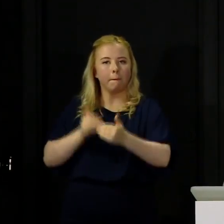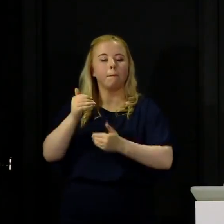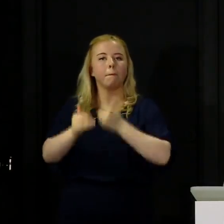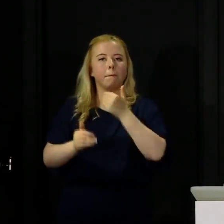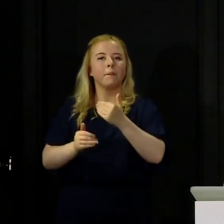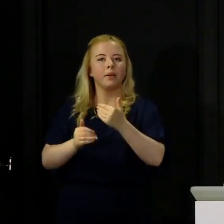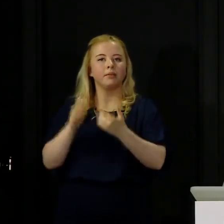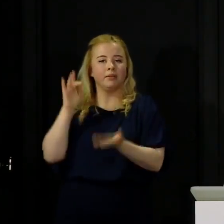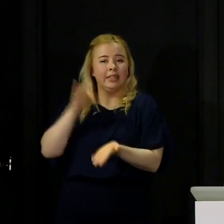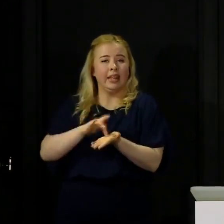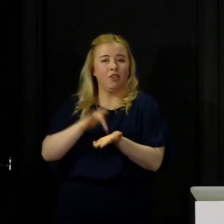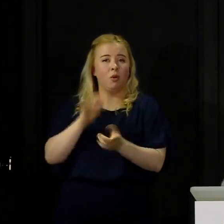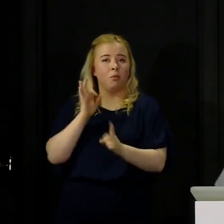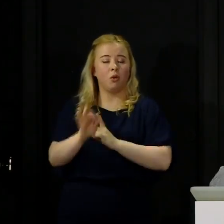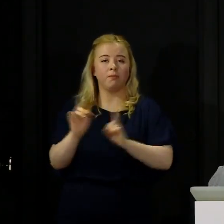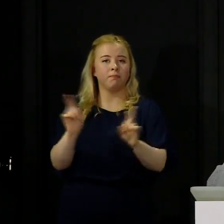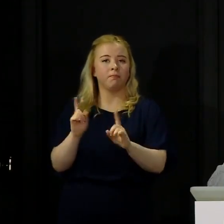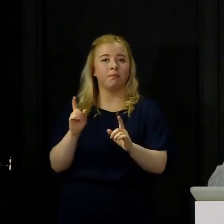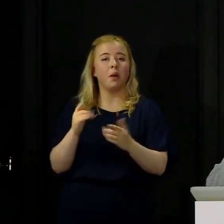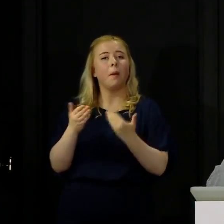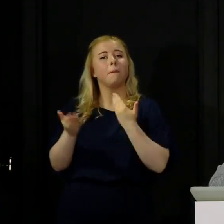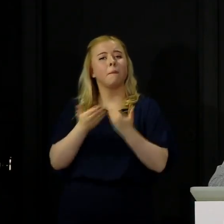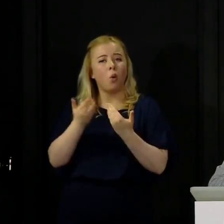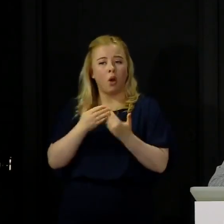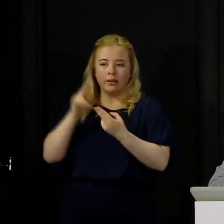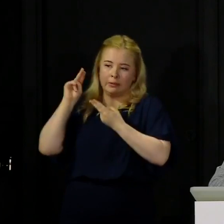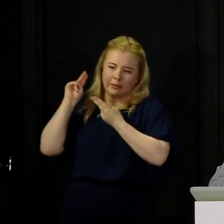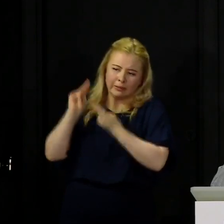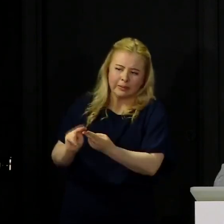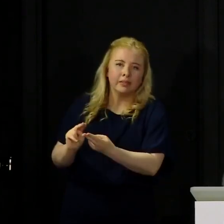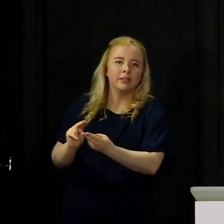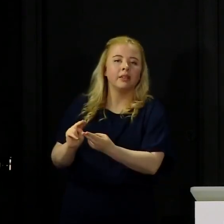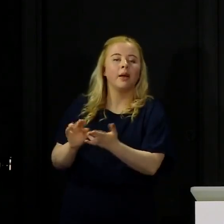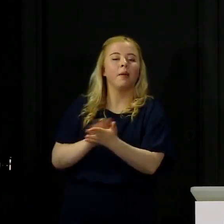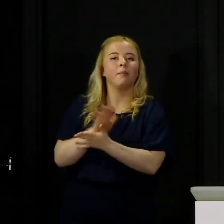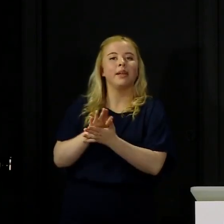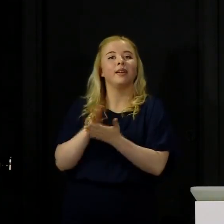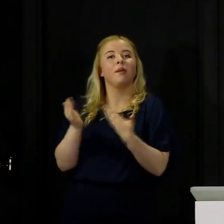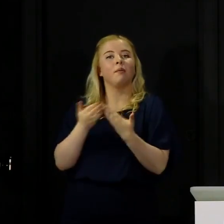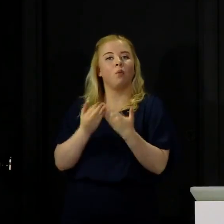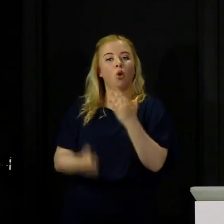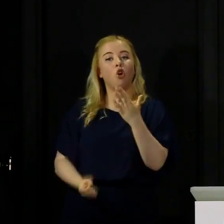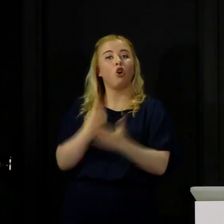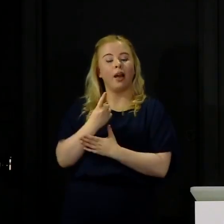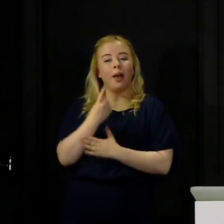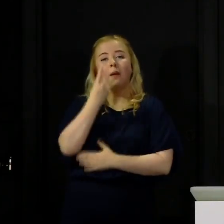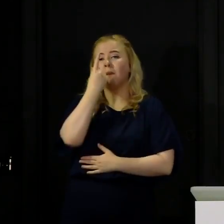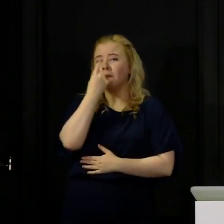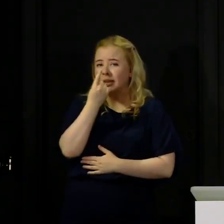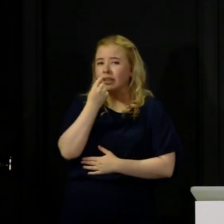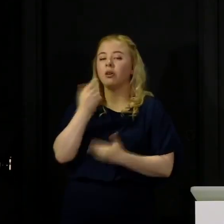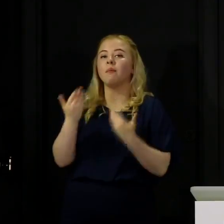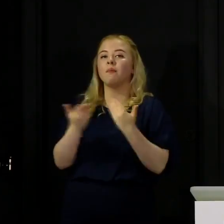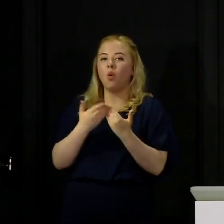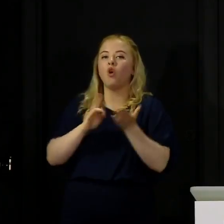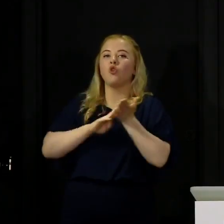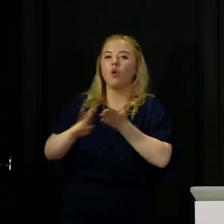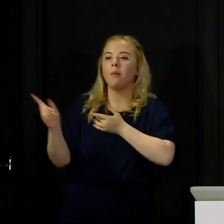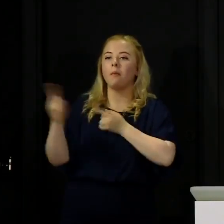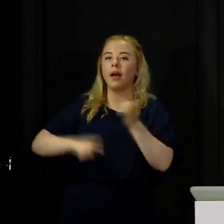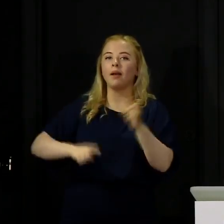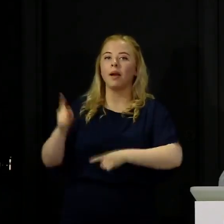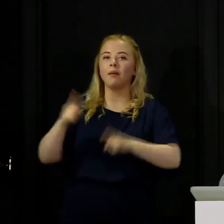made already several times today is the more we can suppress it now, the more chance we have of getting greater normality back